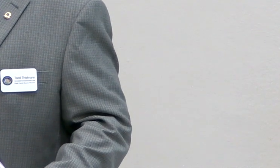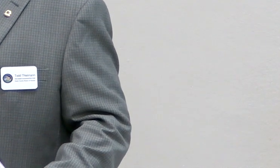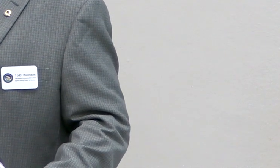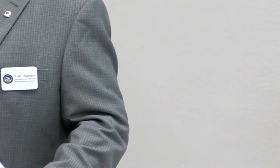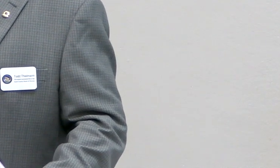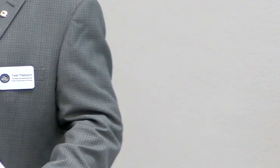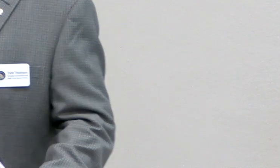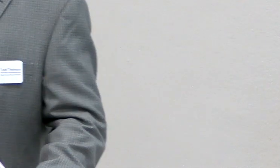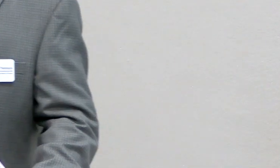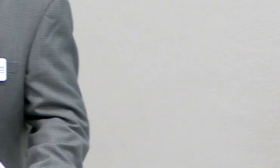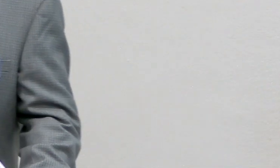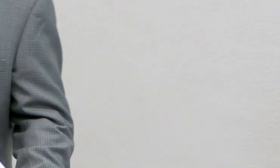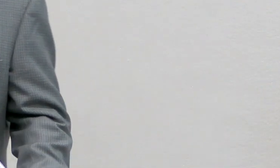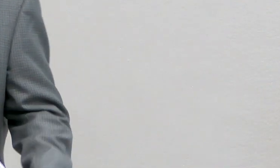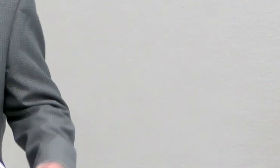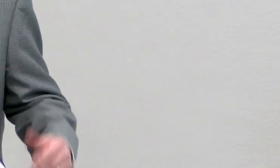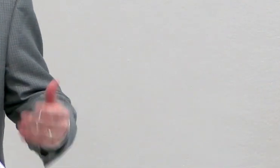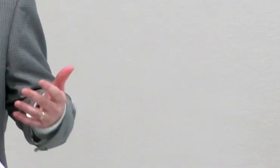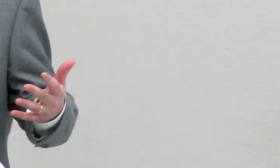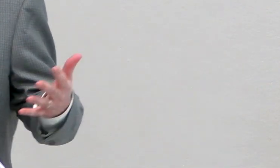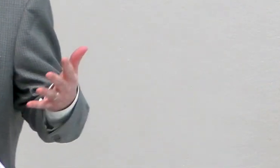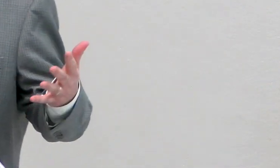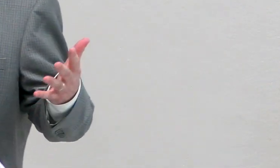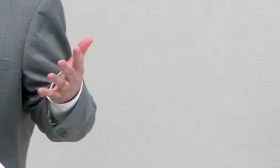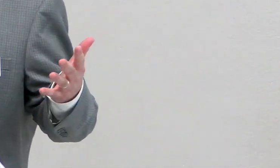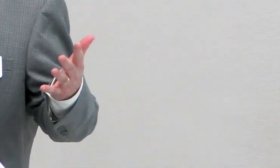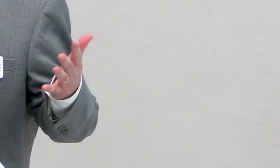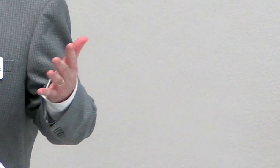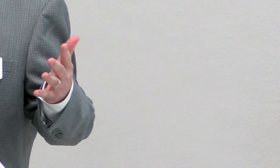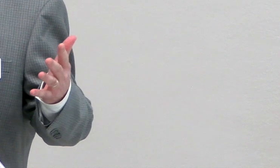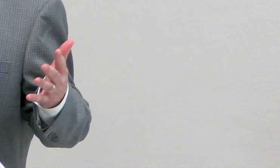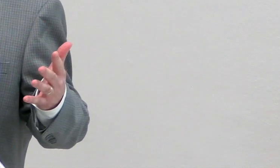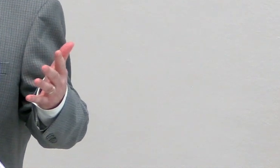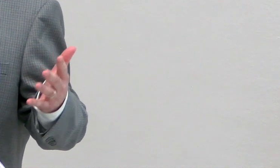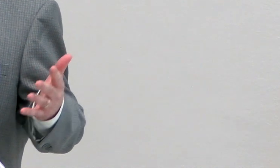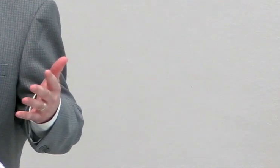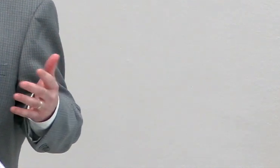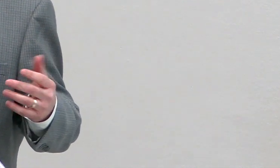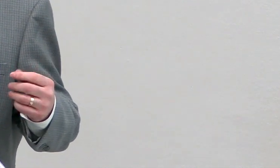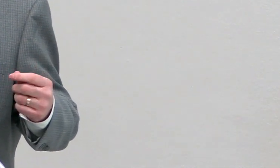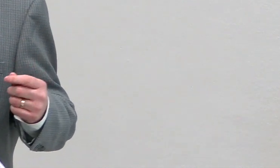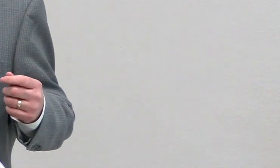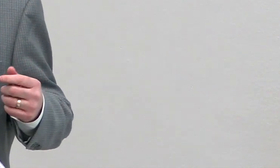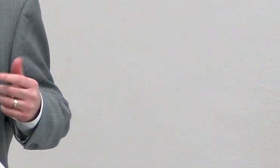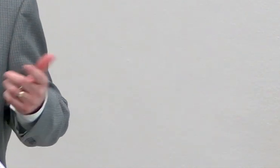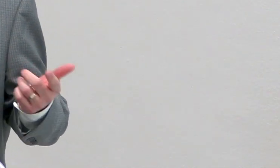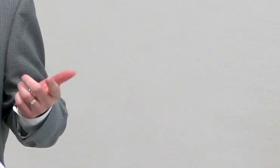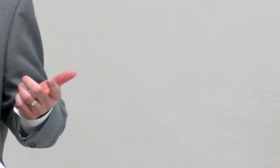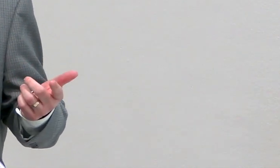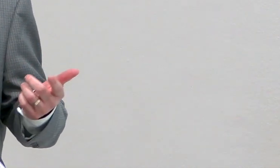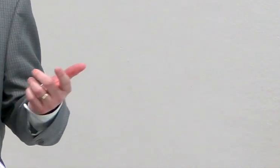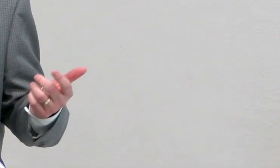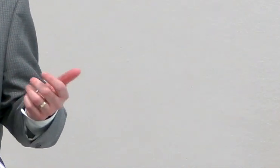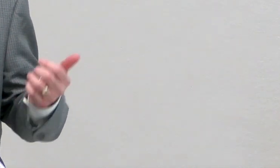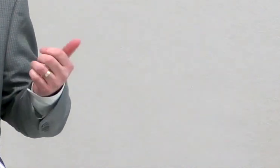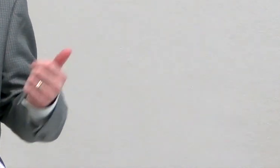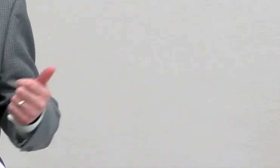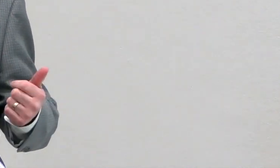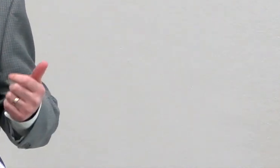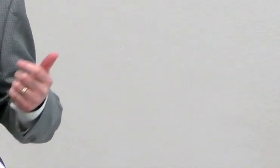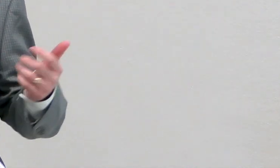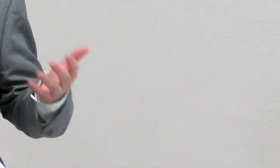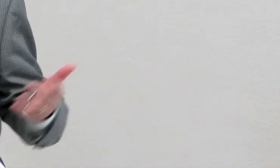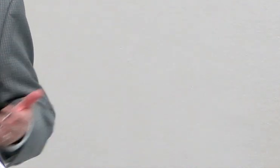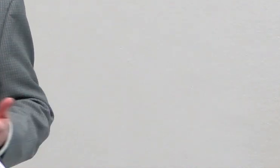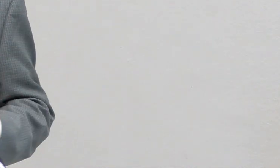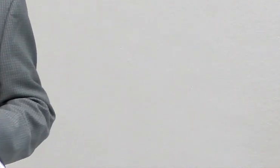So appreciate you tonight. We did bring, I think, 9 staff analysts from the Board of Review from the 1st District, from